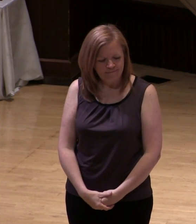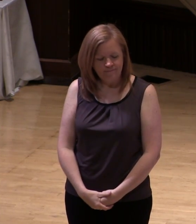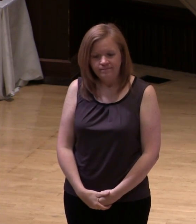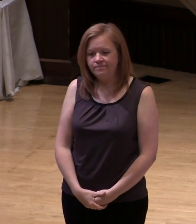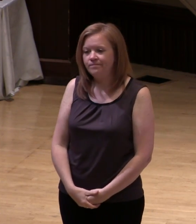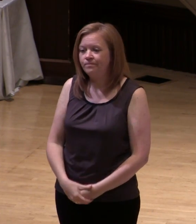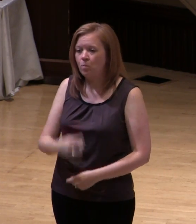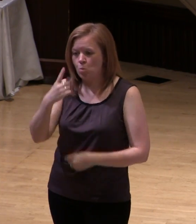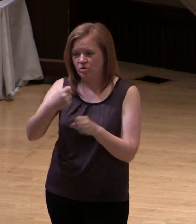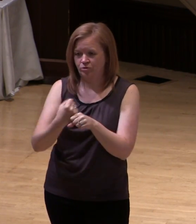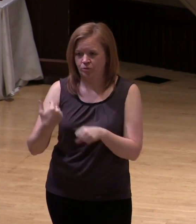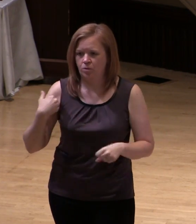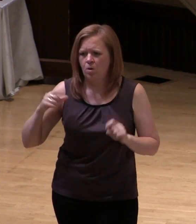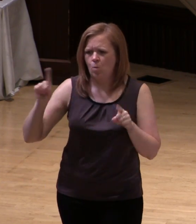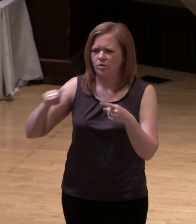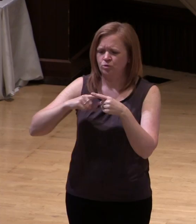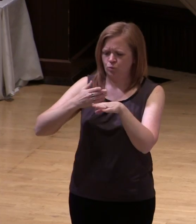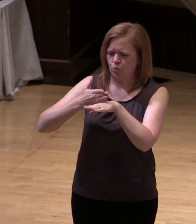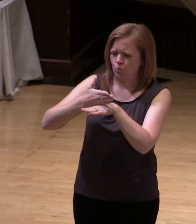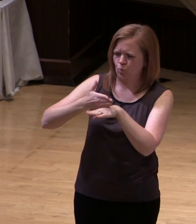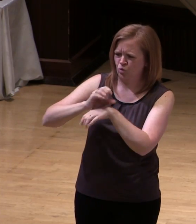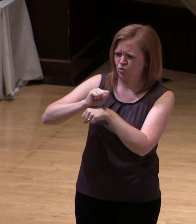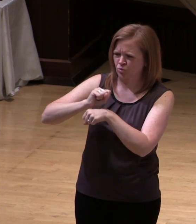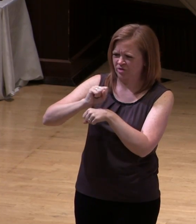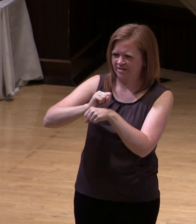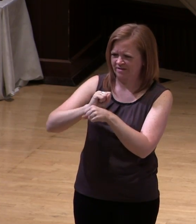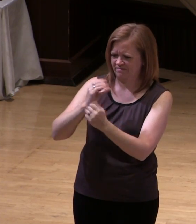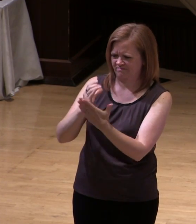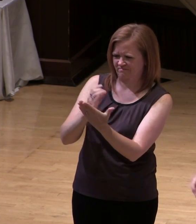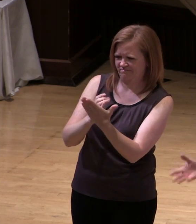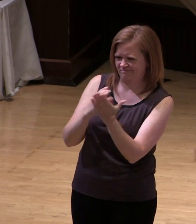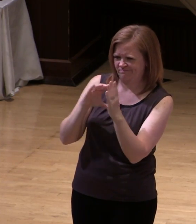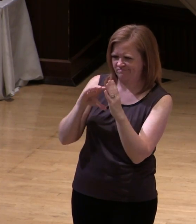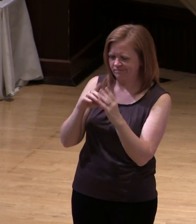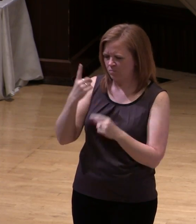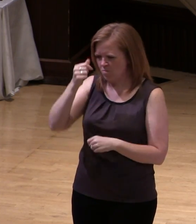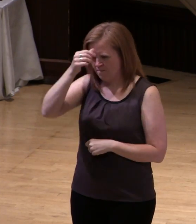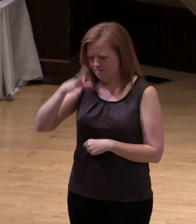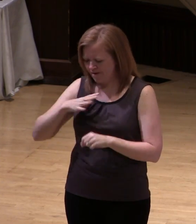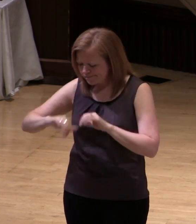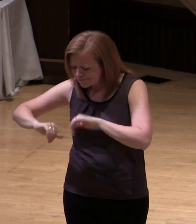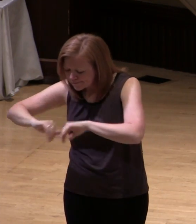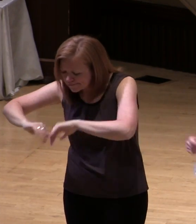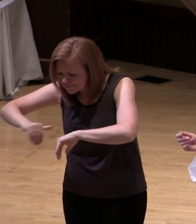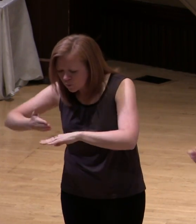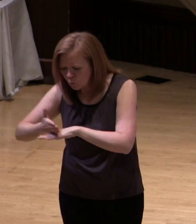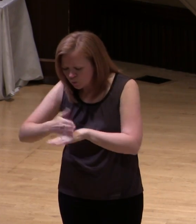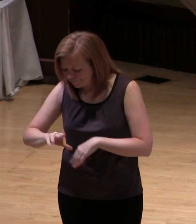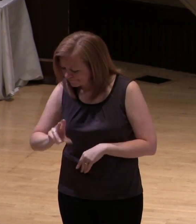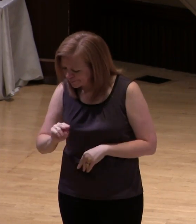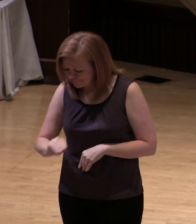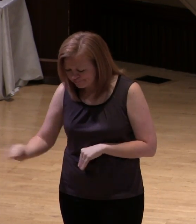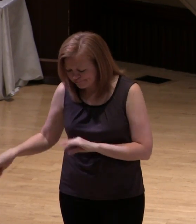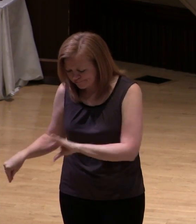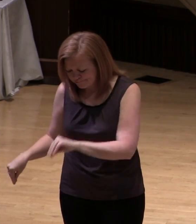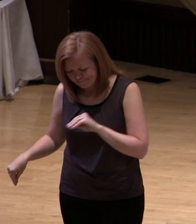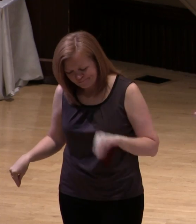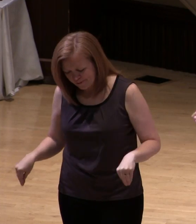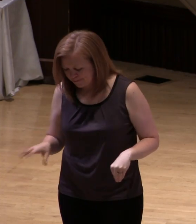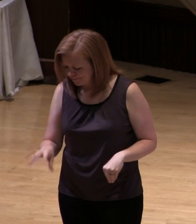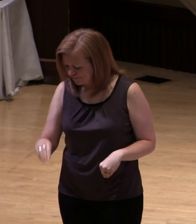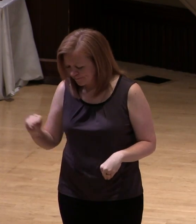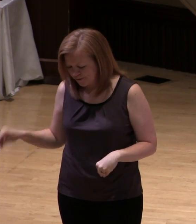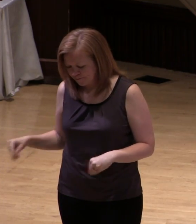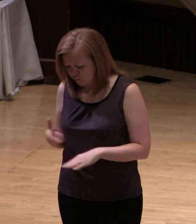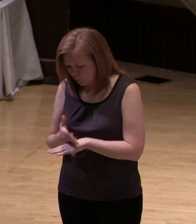A year ago, I went to a woodworking course. One man was going to the pile of wood, saying, "No, not this piece, not this piece, no,